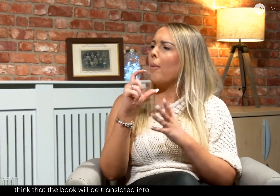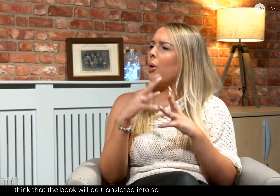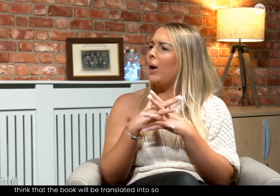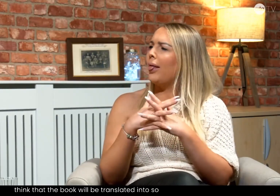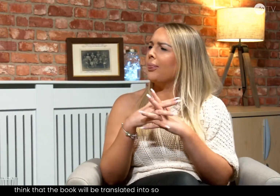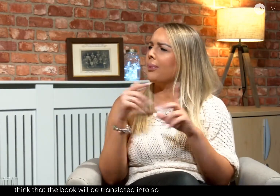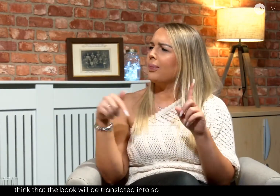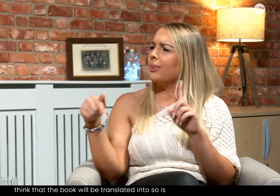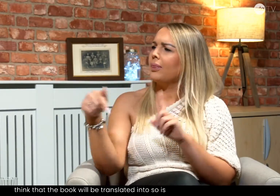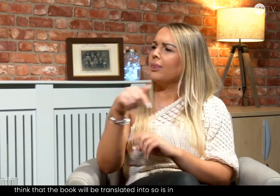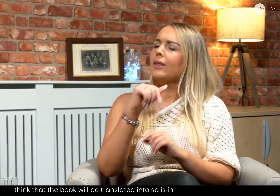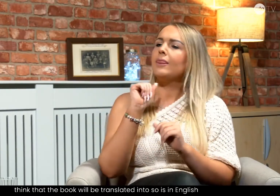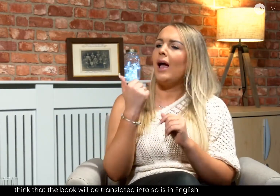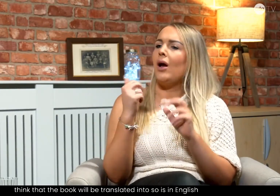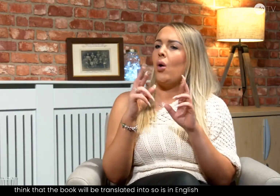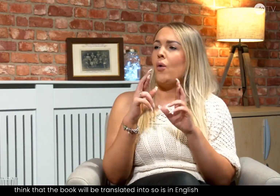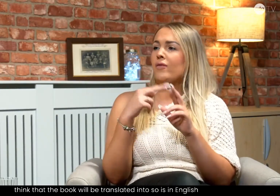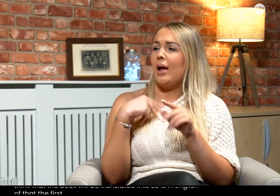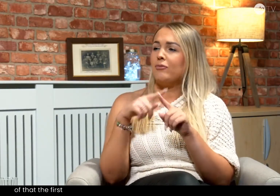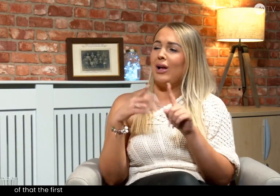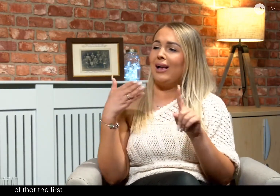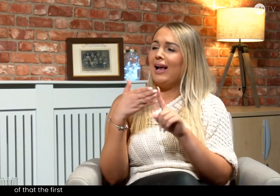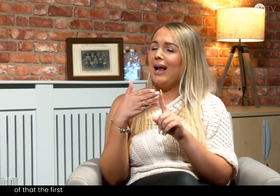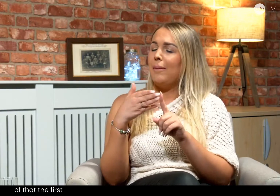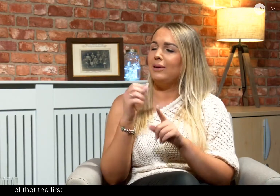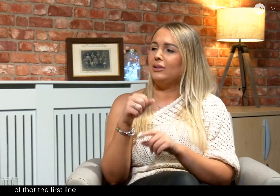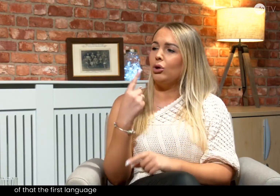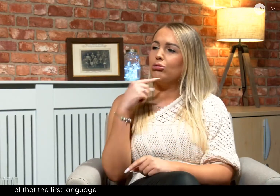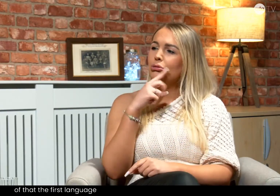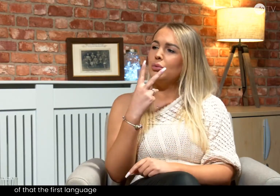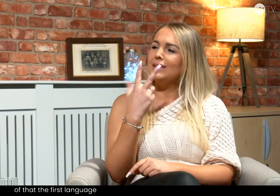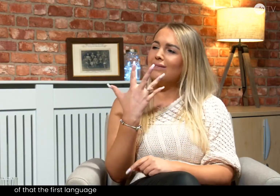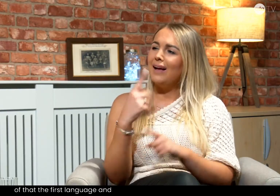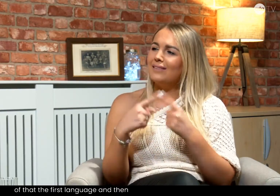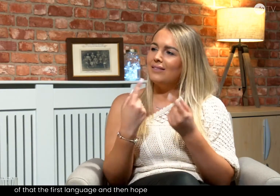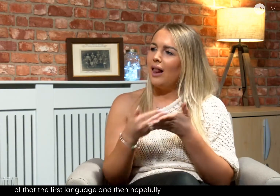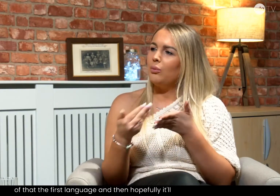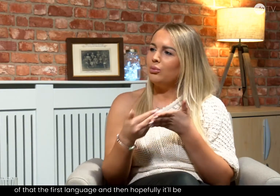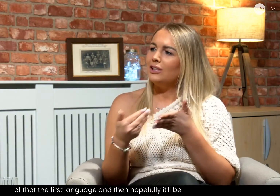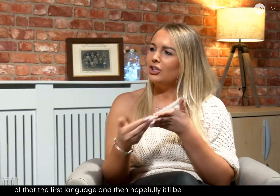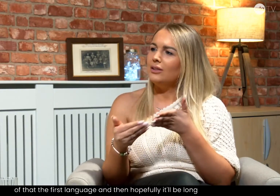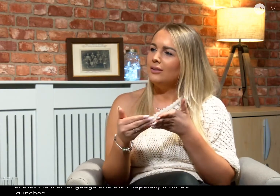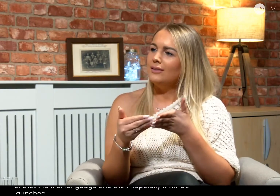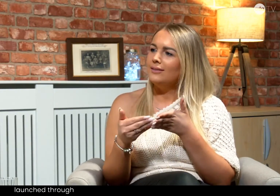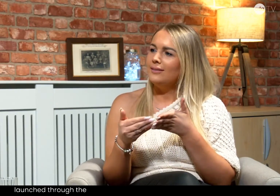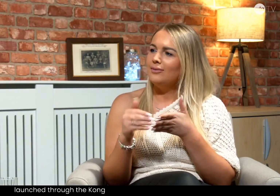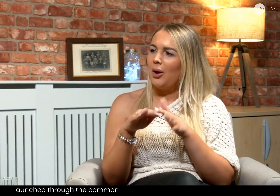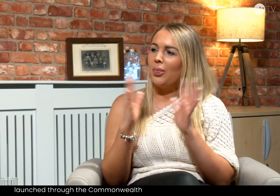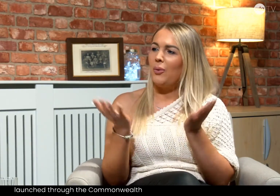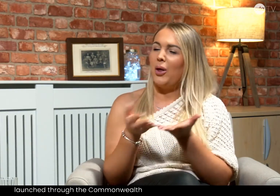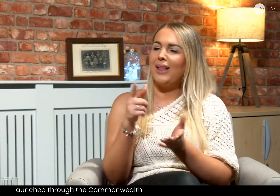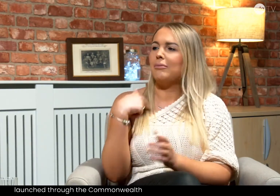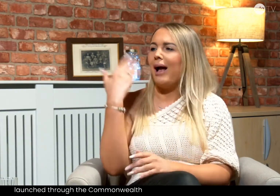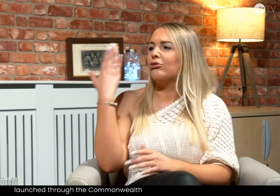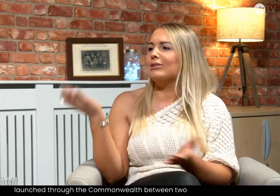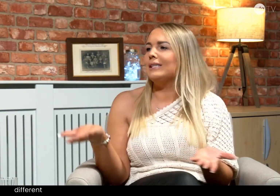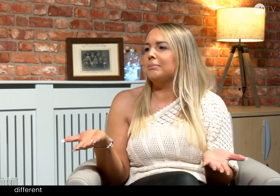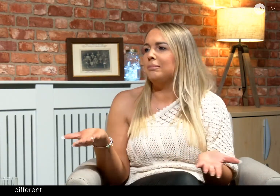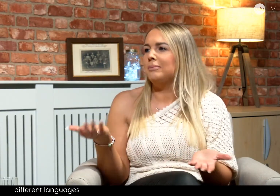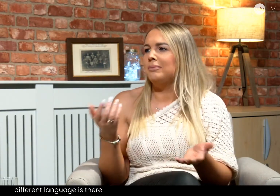that's the first language, and then hopefully it will be launched through the Commonwealth, so into different languages there, and then